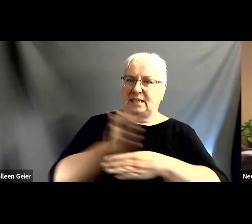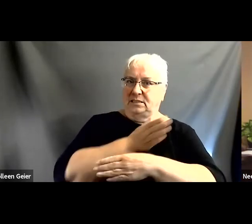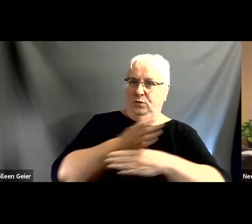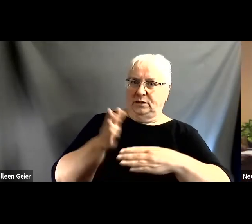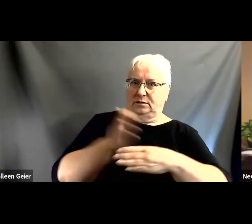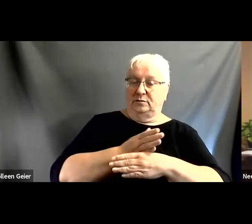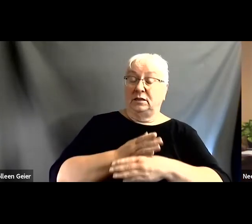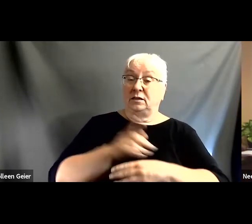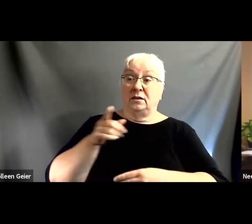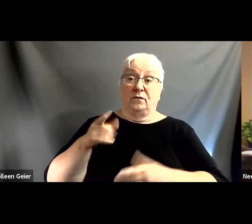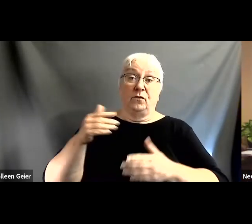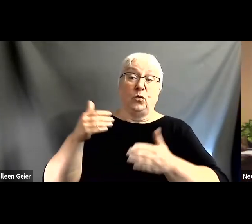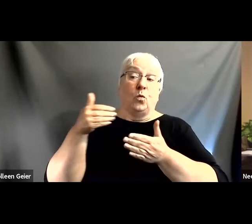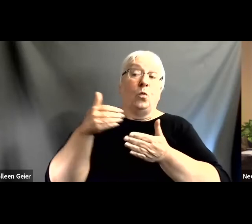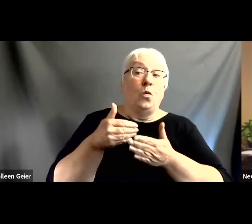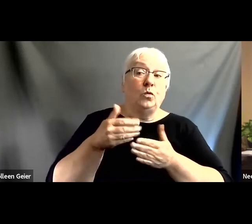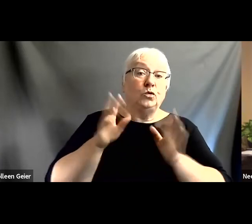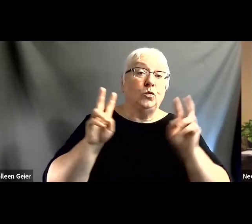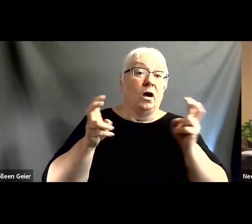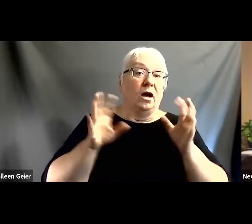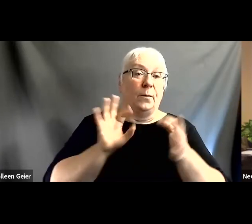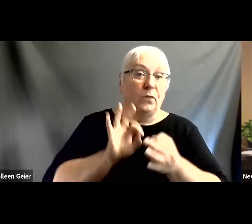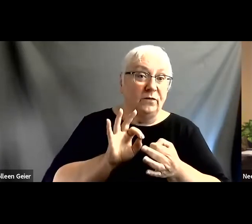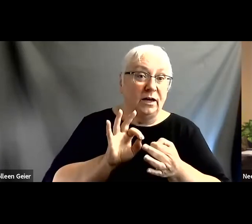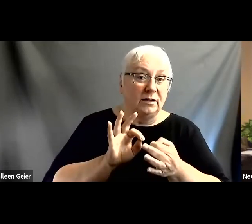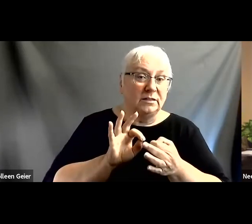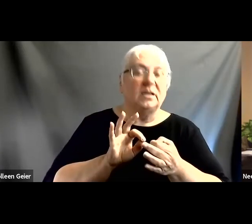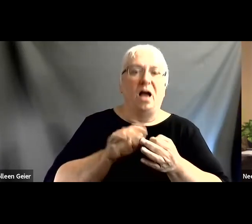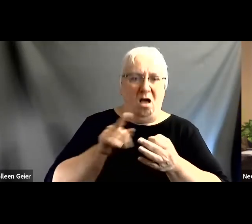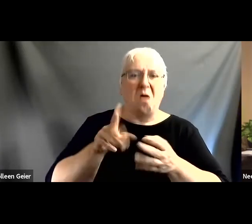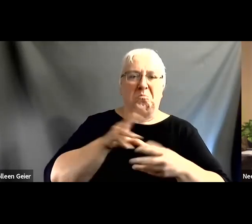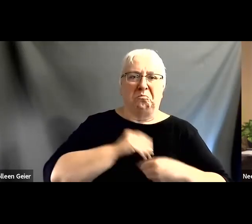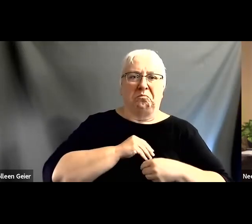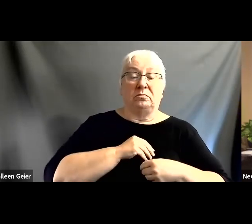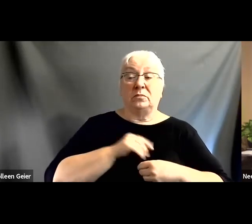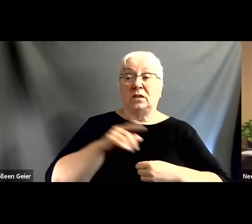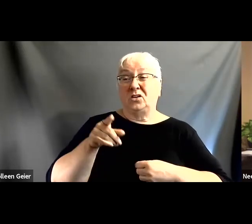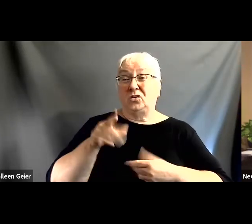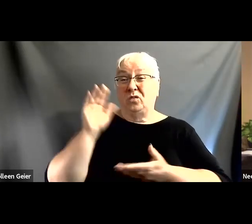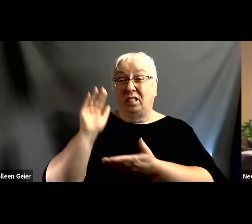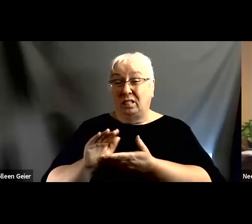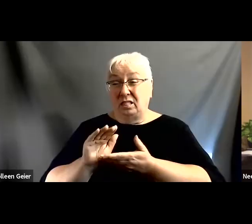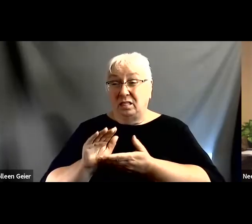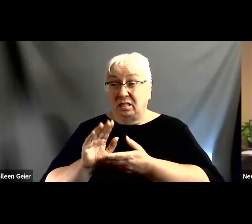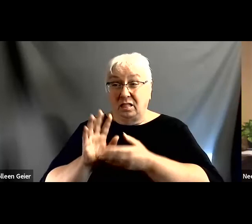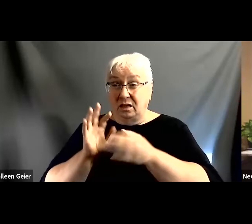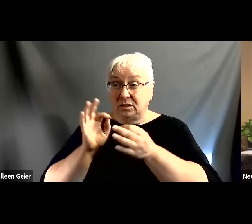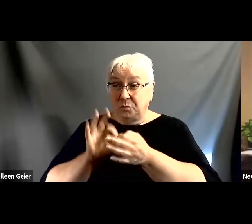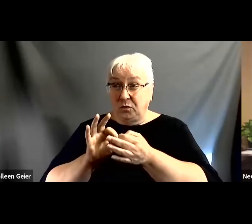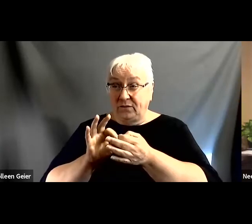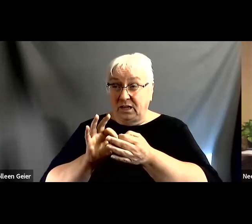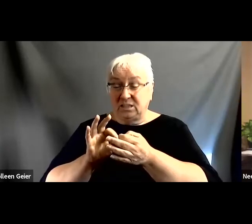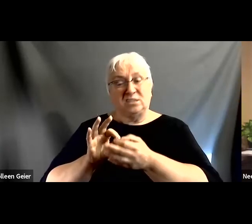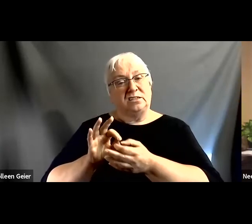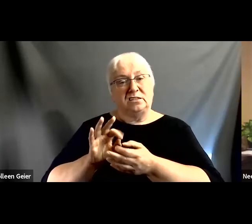perfect you are, the better you will be accepted. The less perfect you are. So these are some of the things